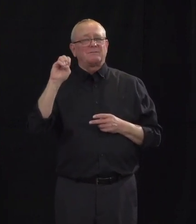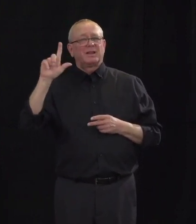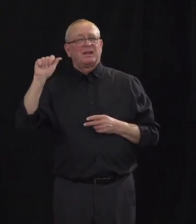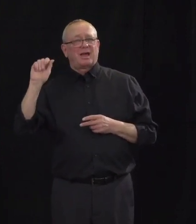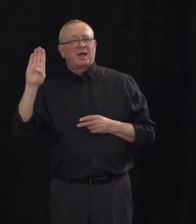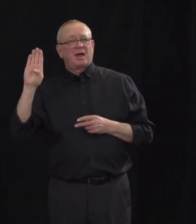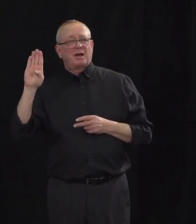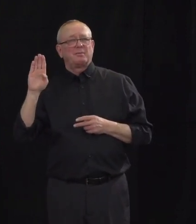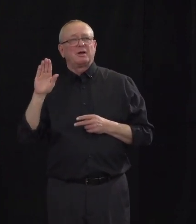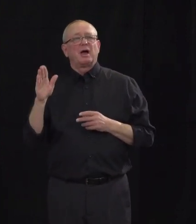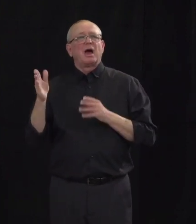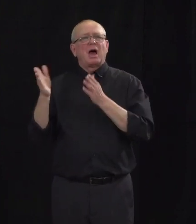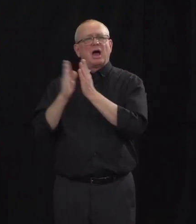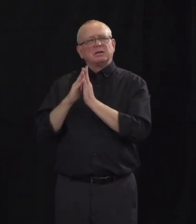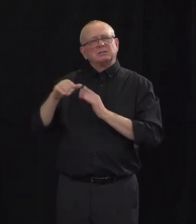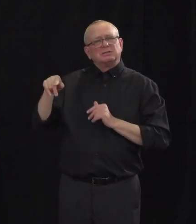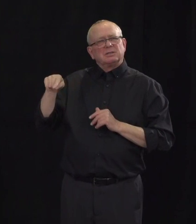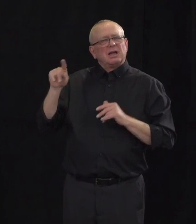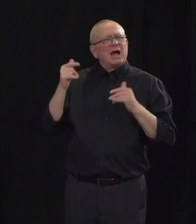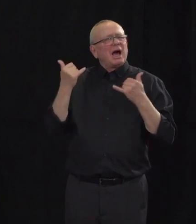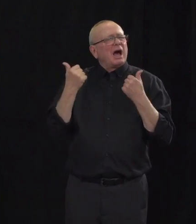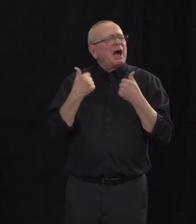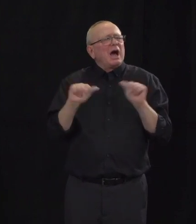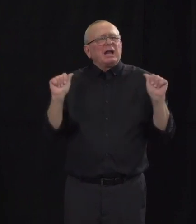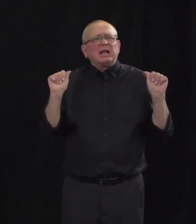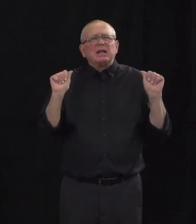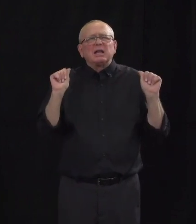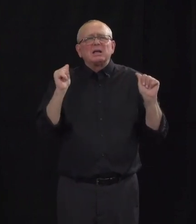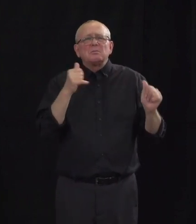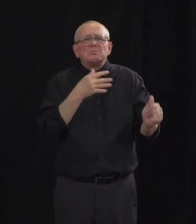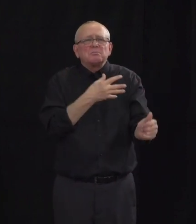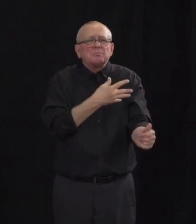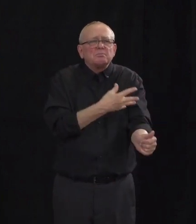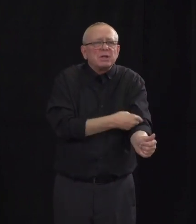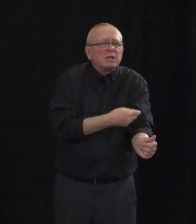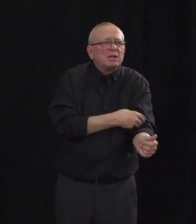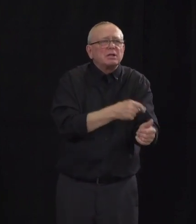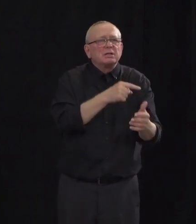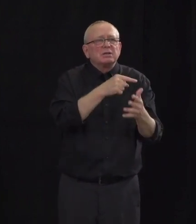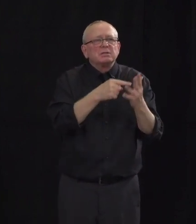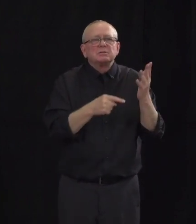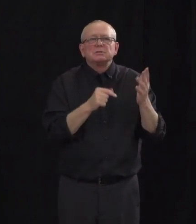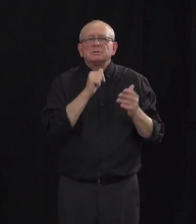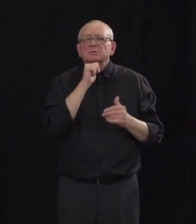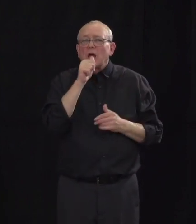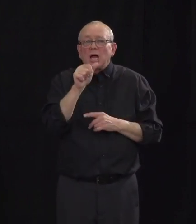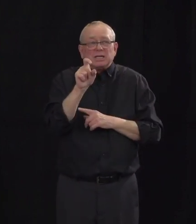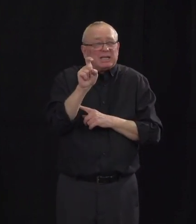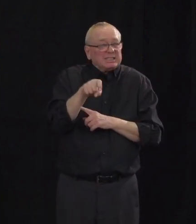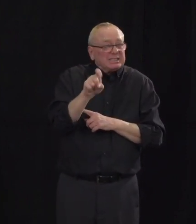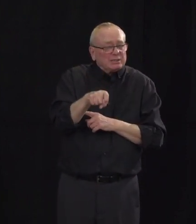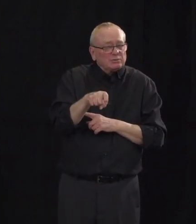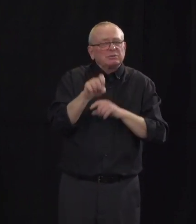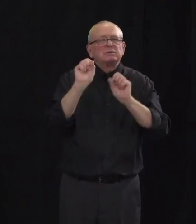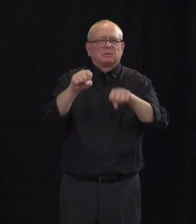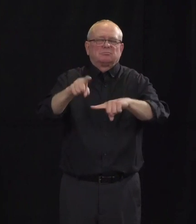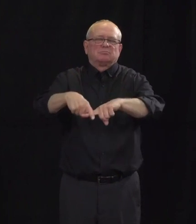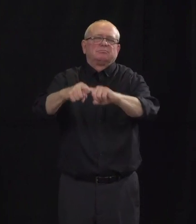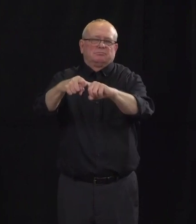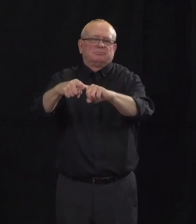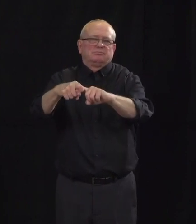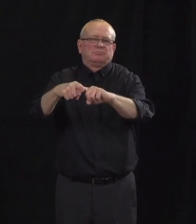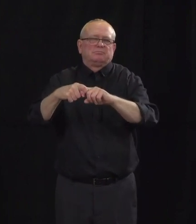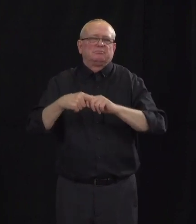stop all non-essential and routine laboratory testing. Any blood work that is critical to a patient's immediate